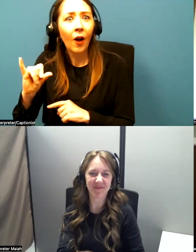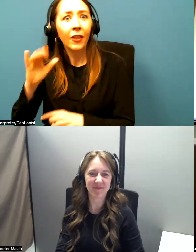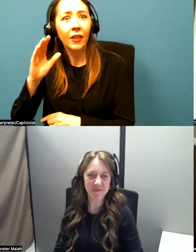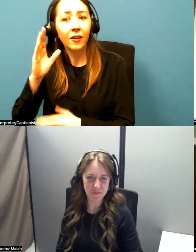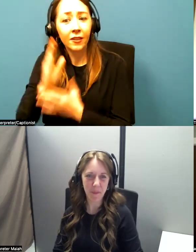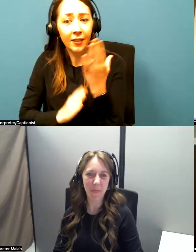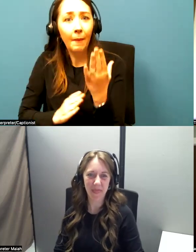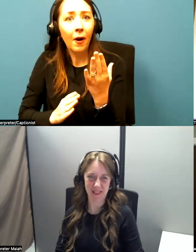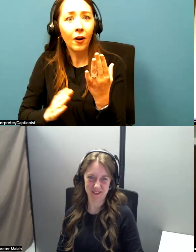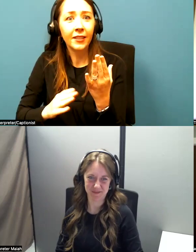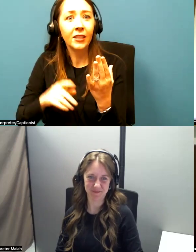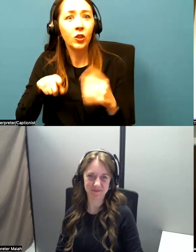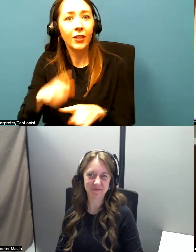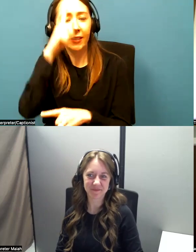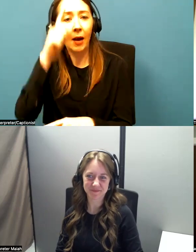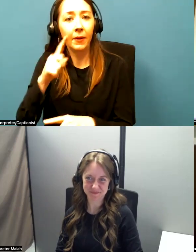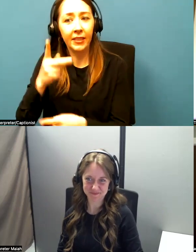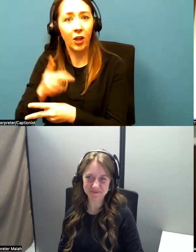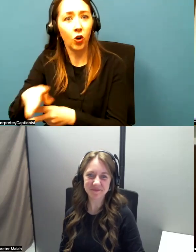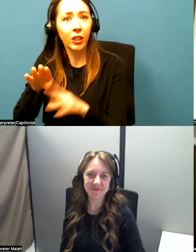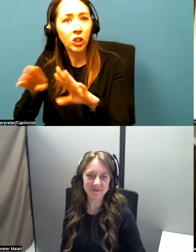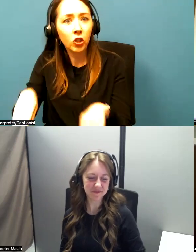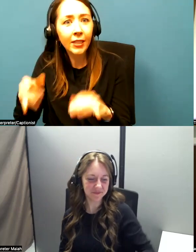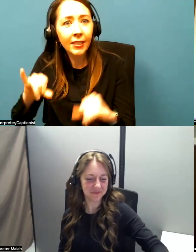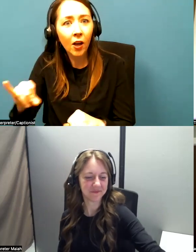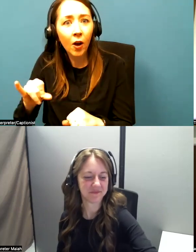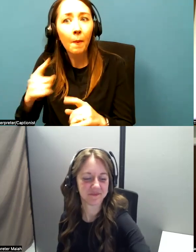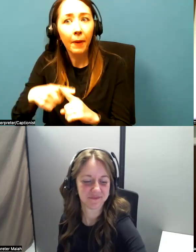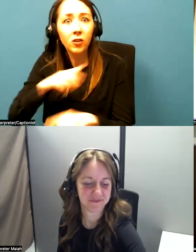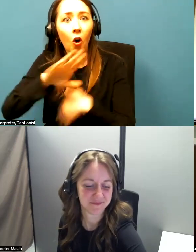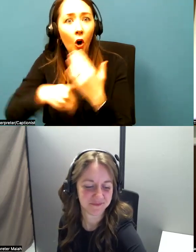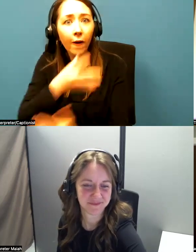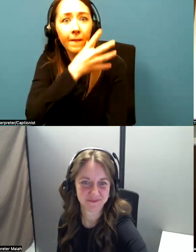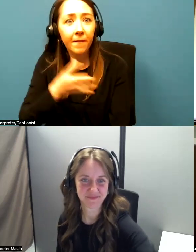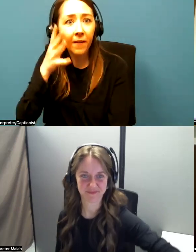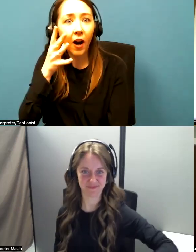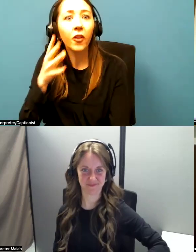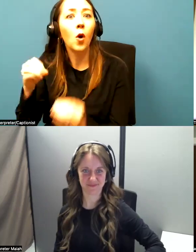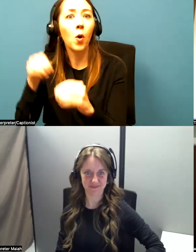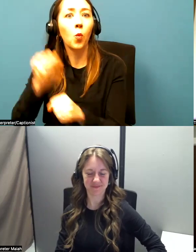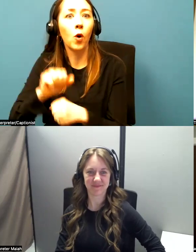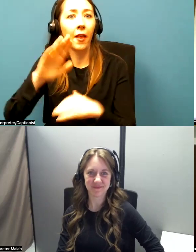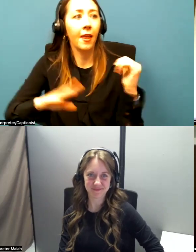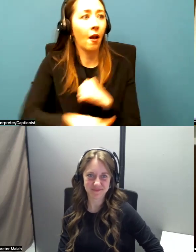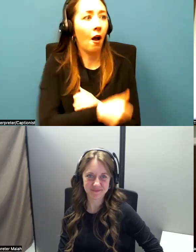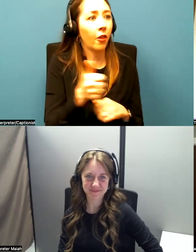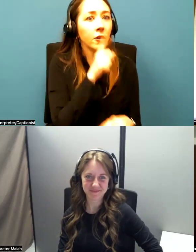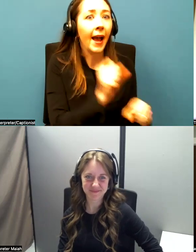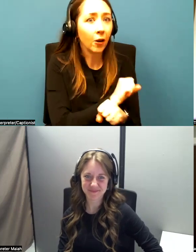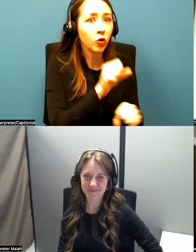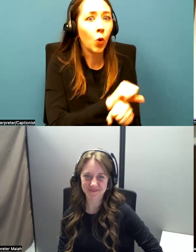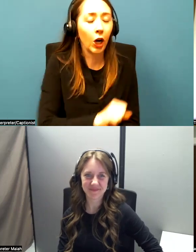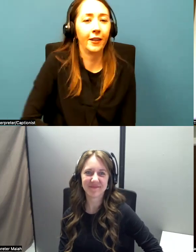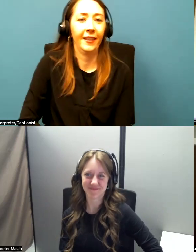to spending the summer with your children and your entire farm that are way more like work than anything else.